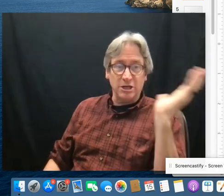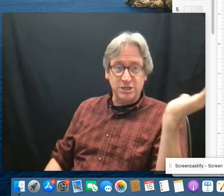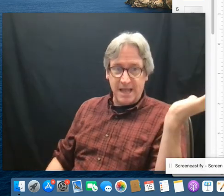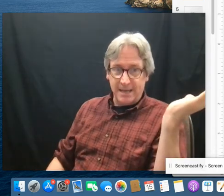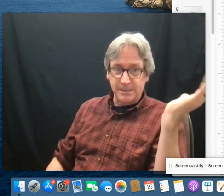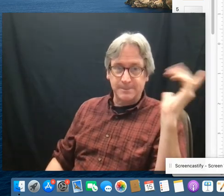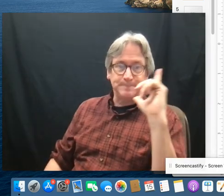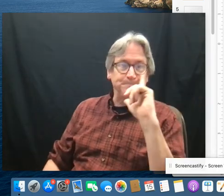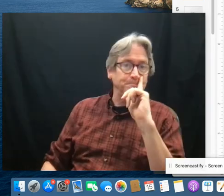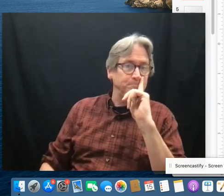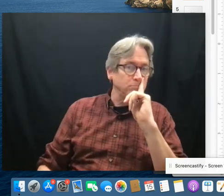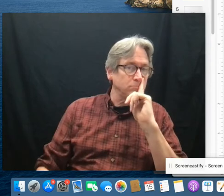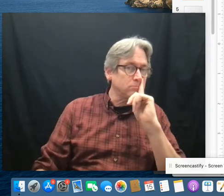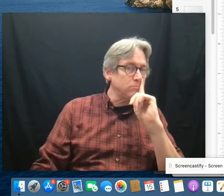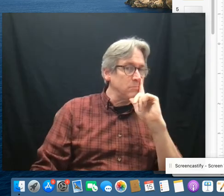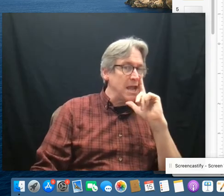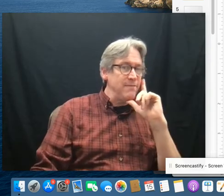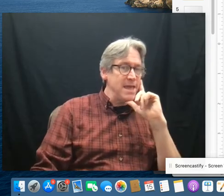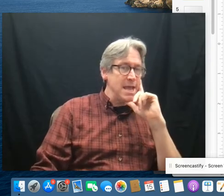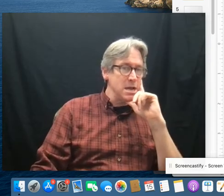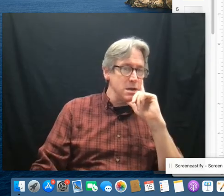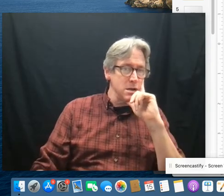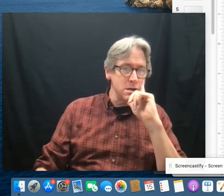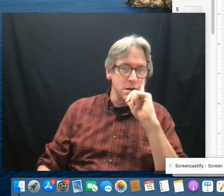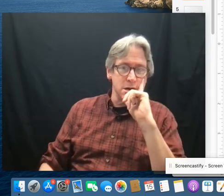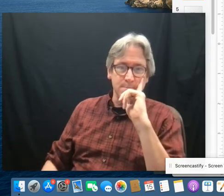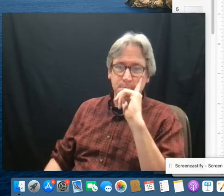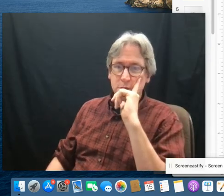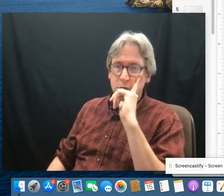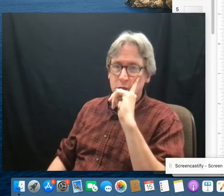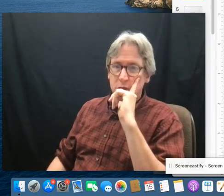So not just the hands. And then